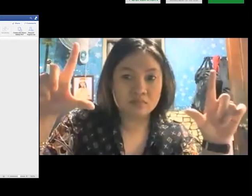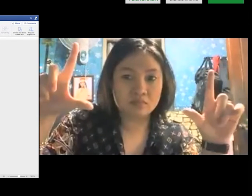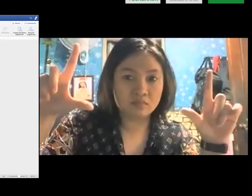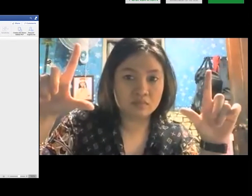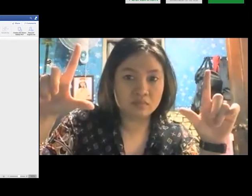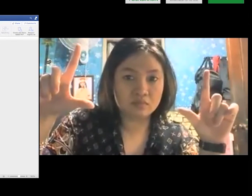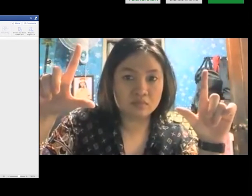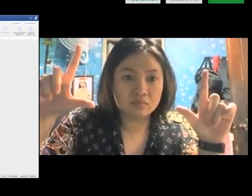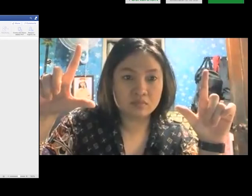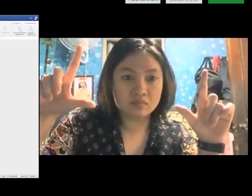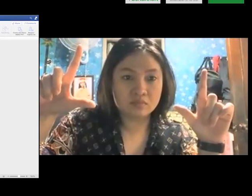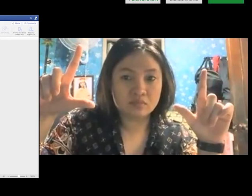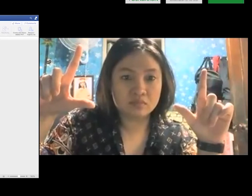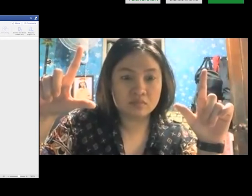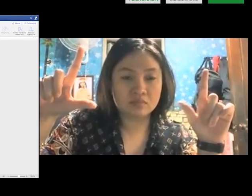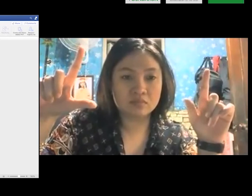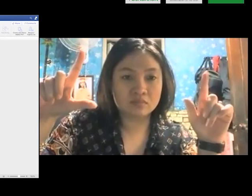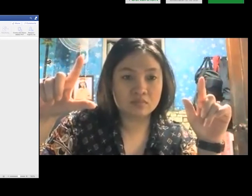Do you mind zooming in?